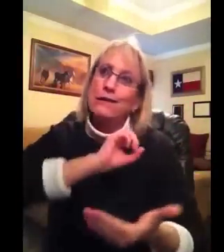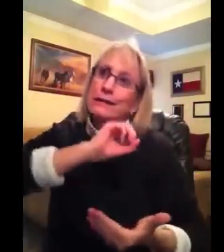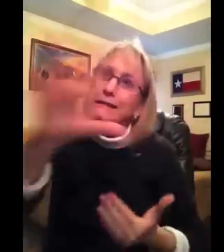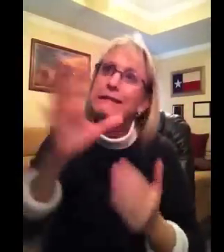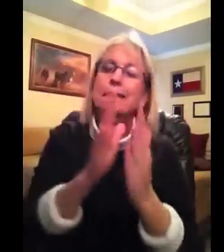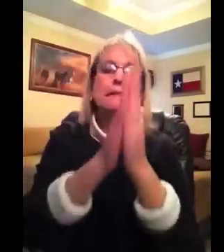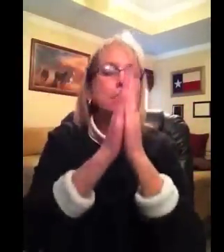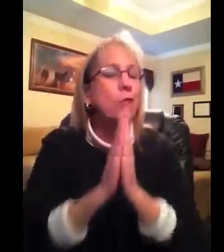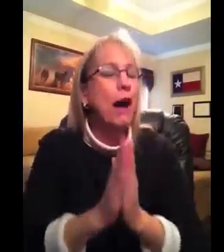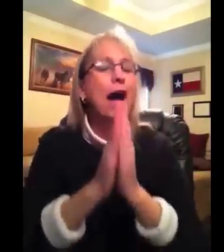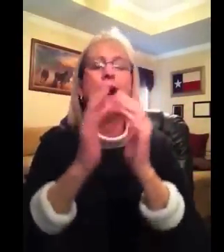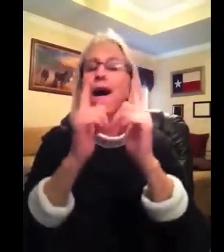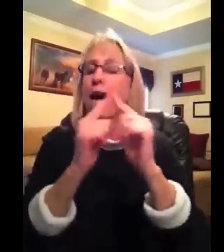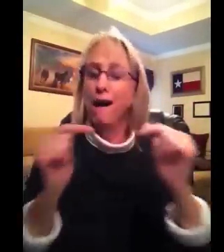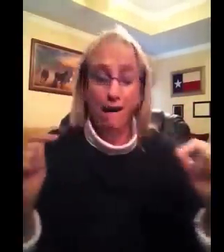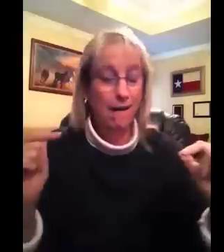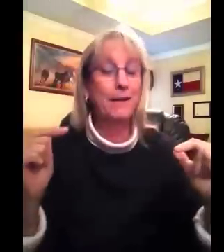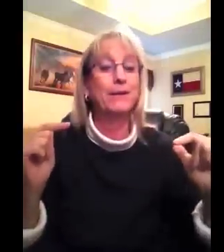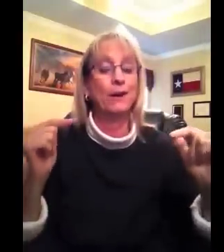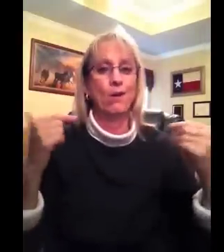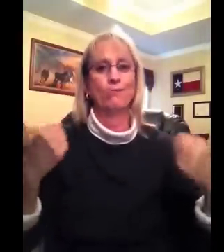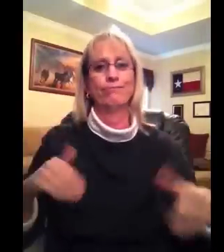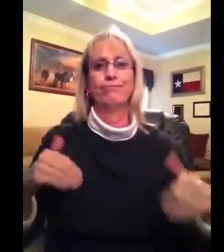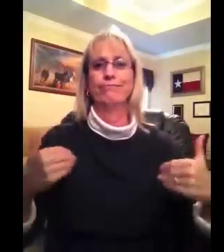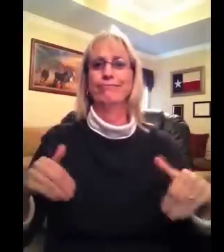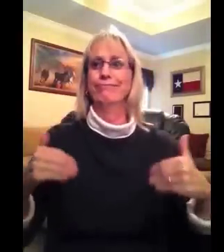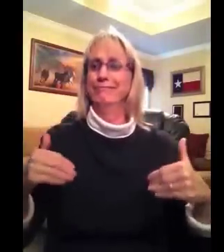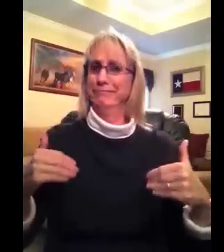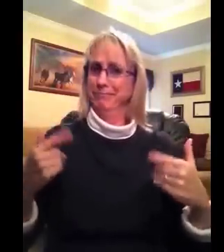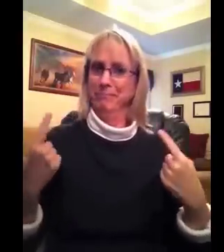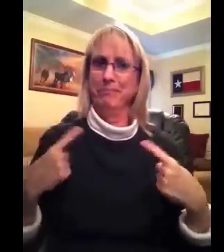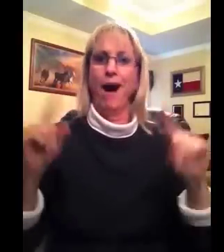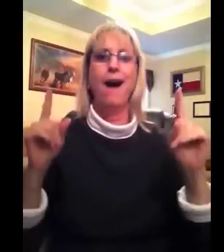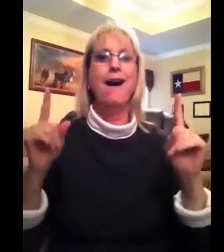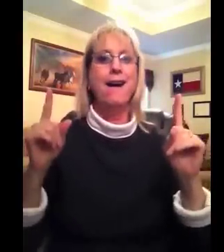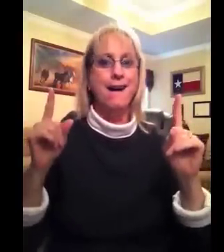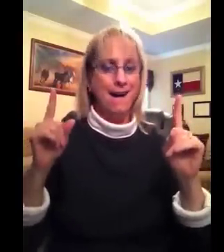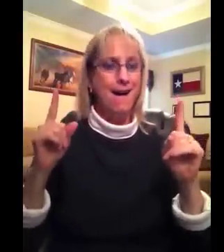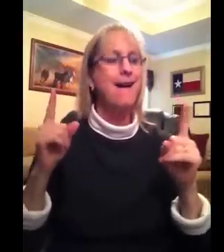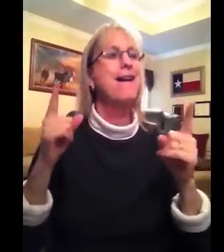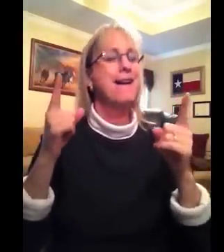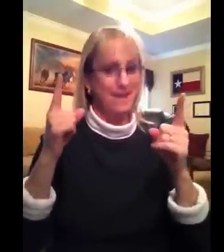of finally establishing a nonprofit entity.